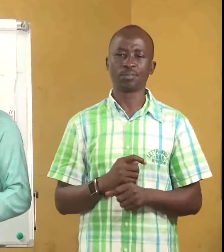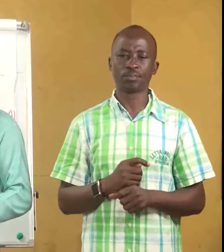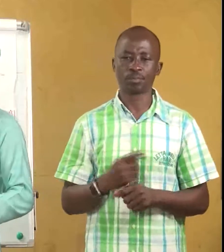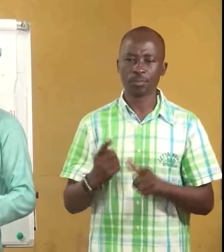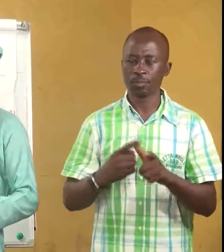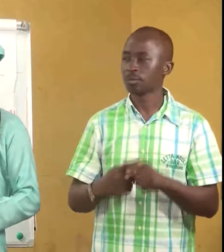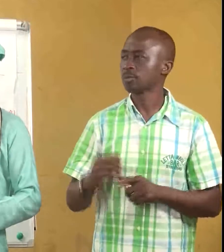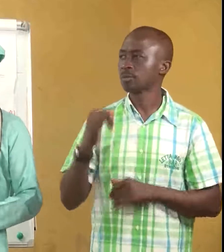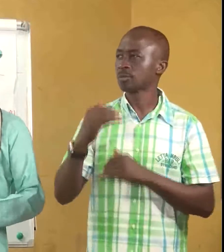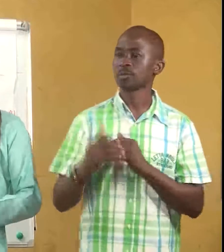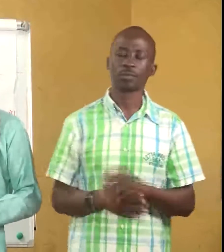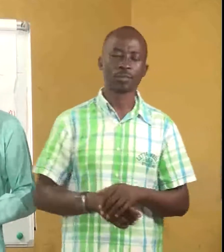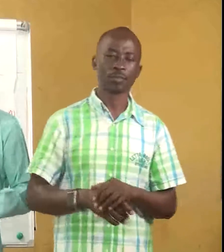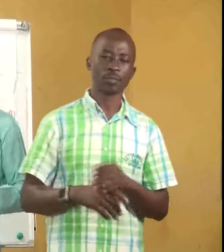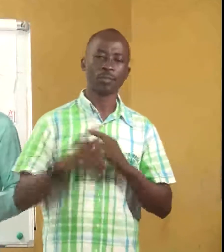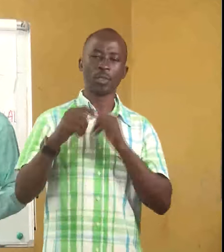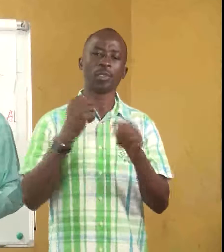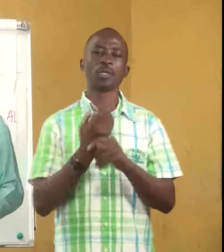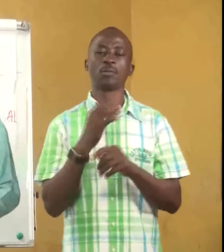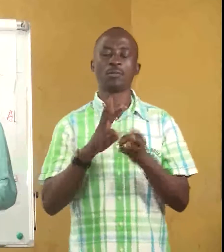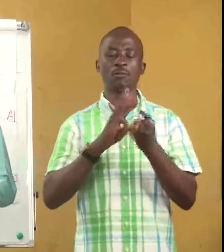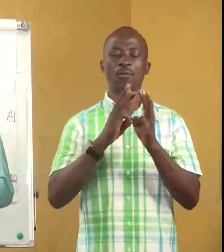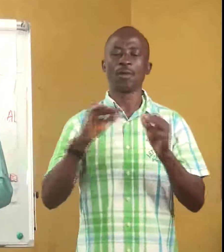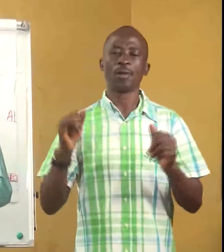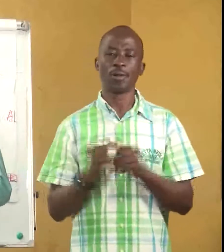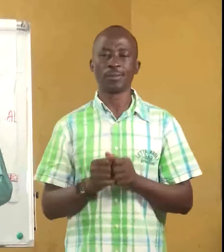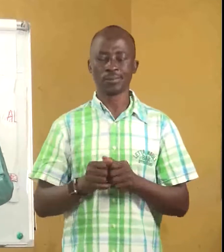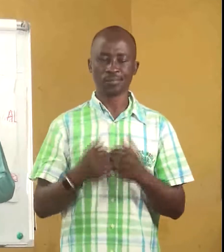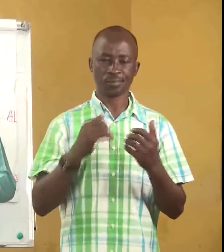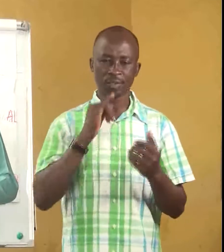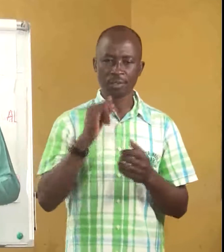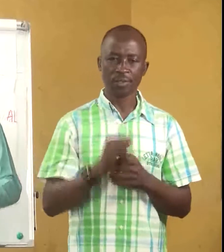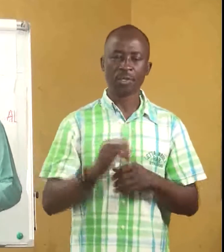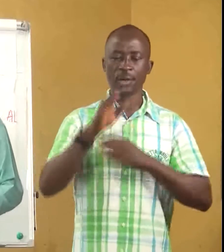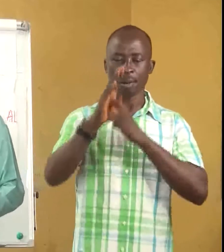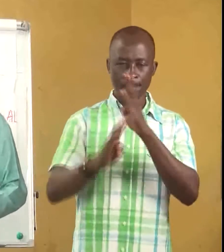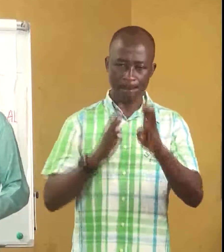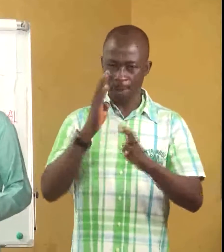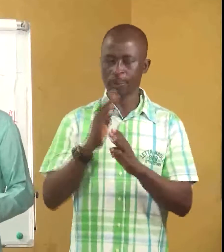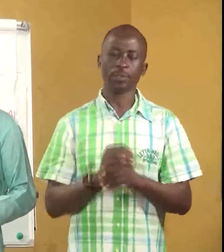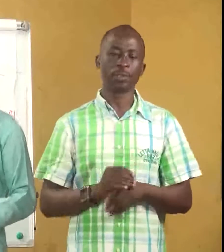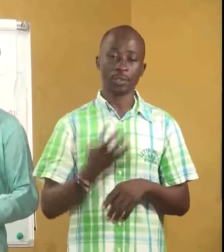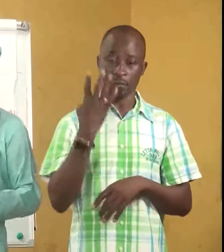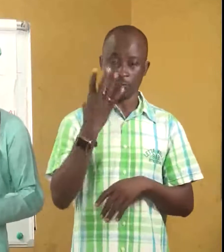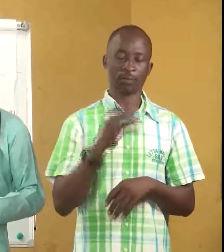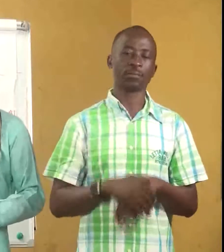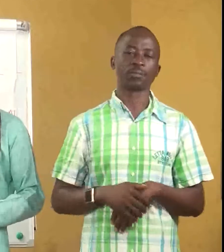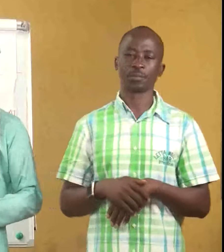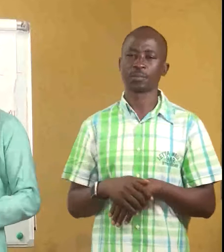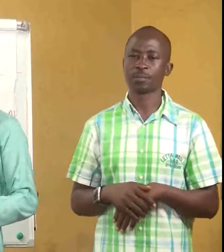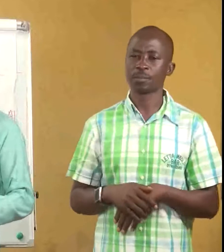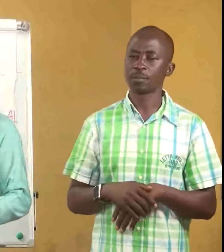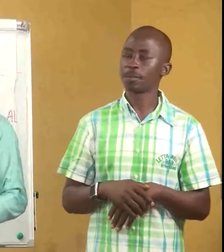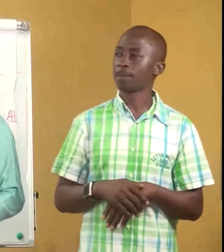Then the next type of weathering is biological process. That is biological